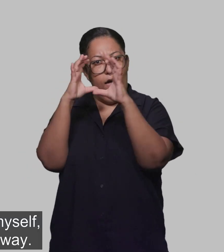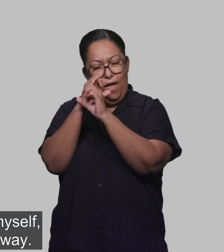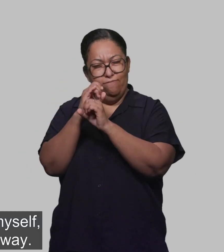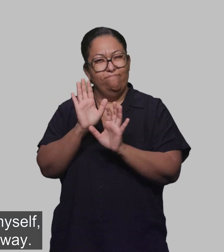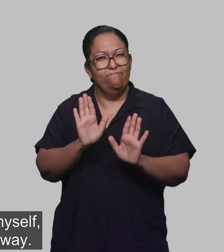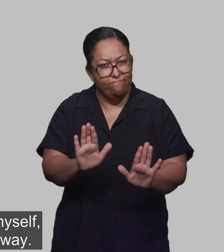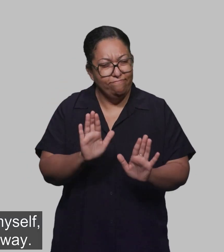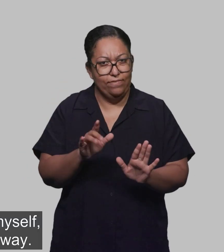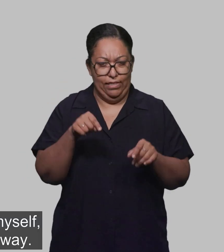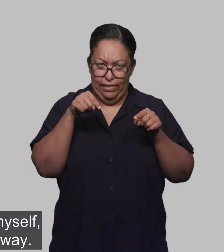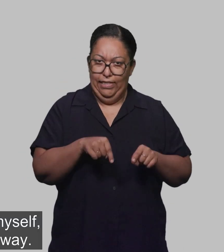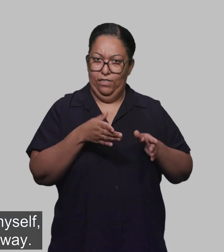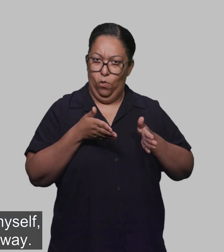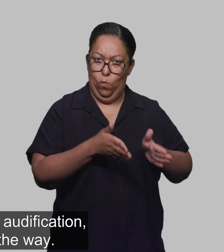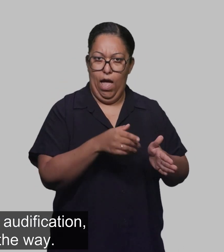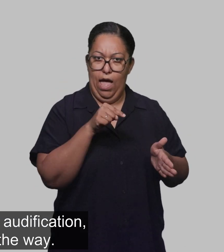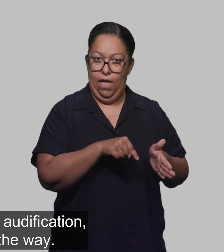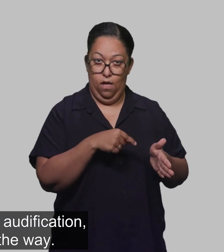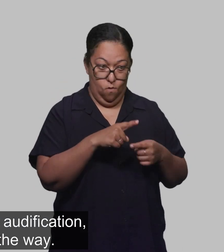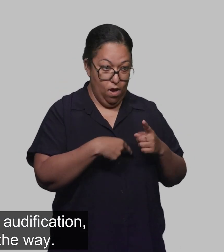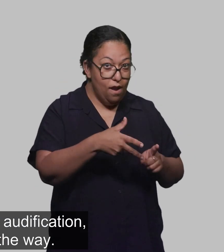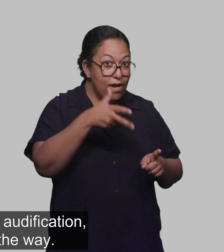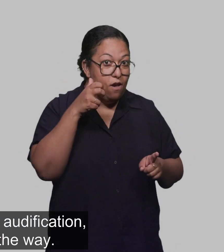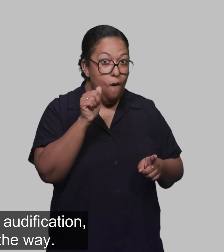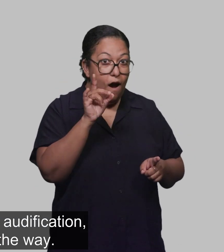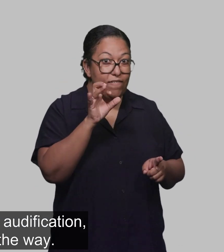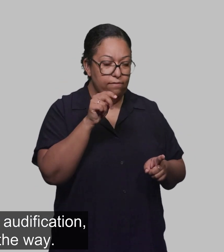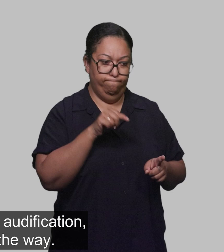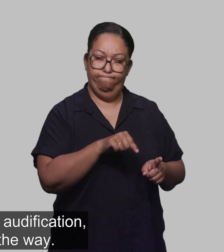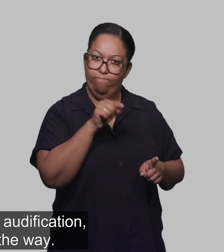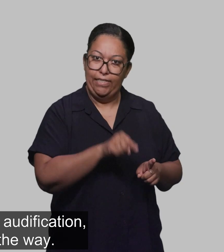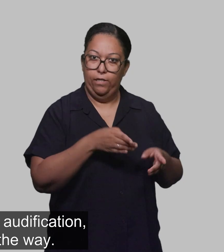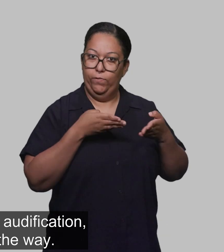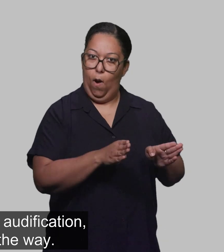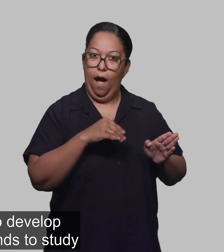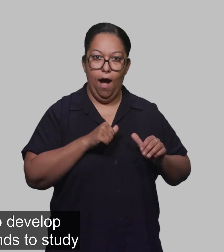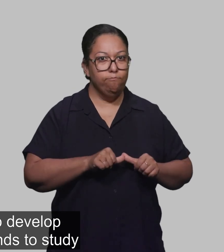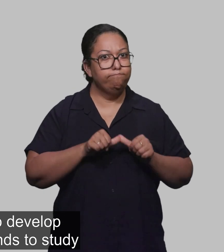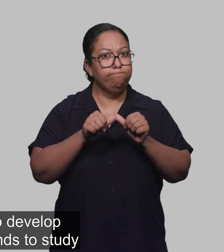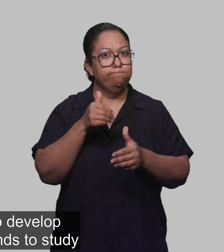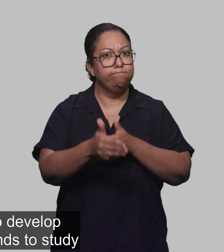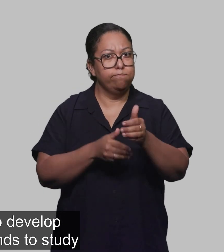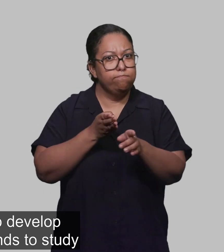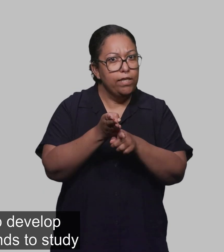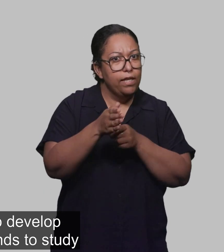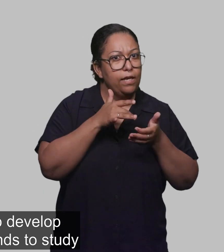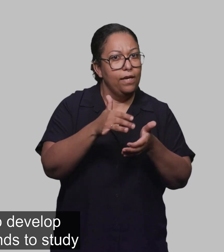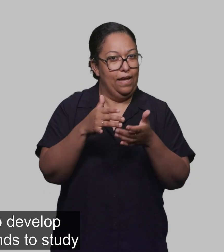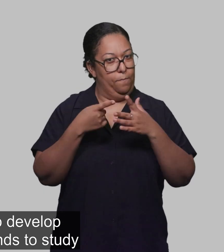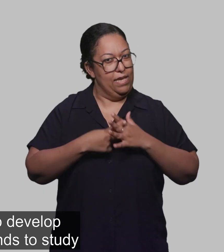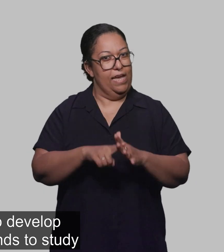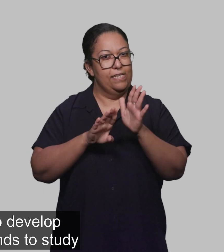told myself, this is the way. When I heard that audification, I said, this is the way. And I began to develop ways to